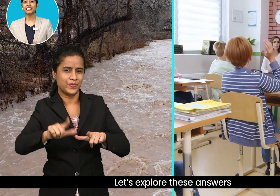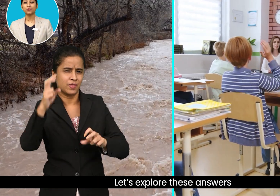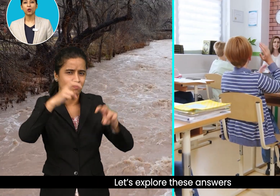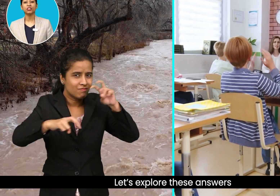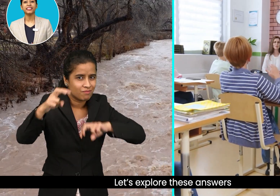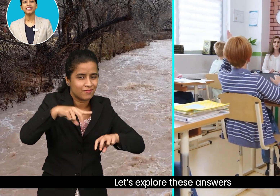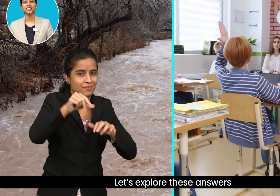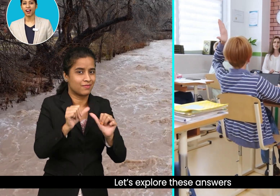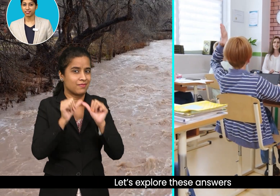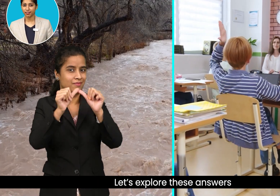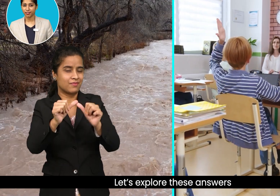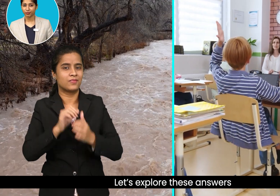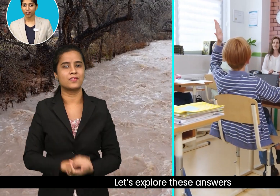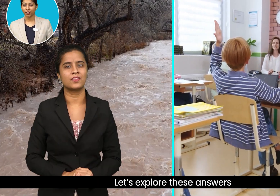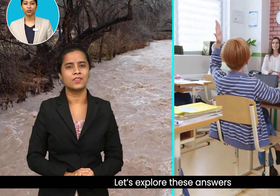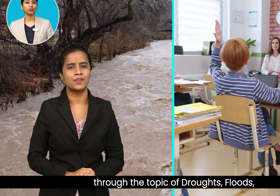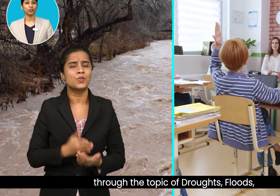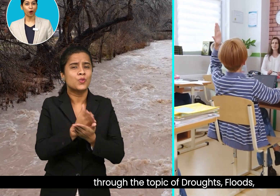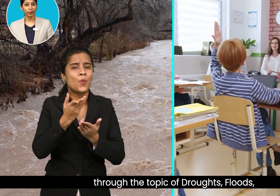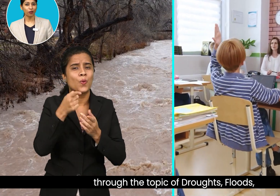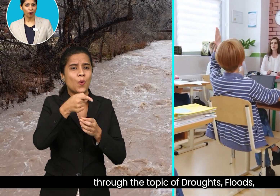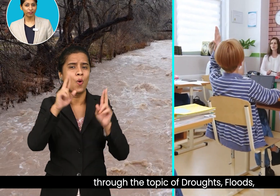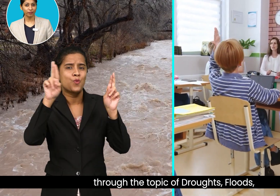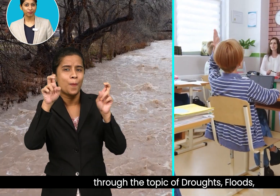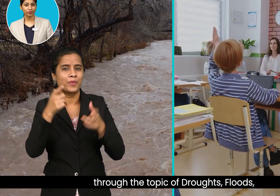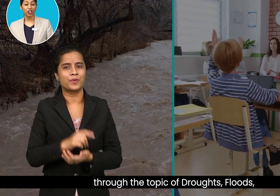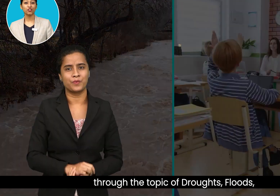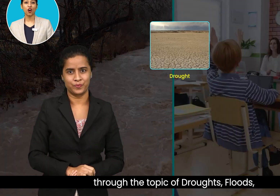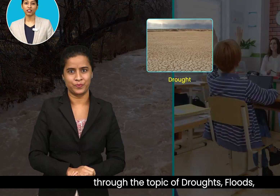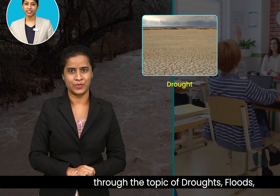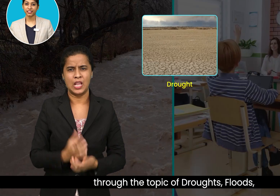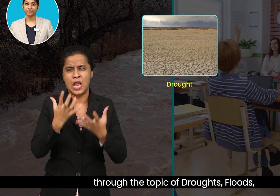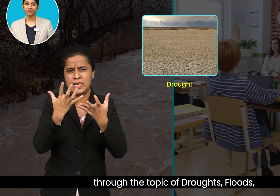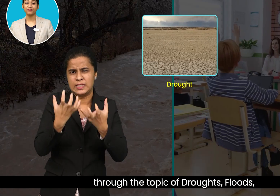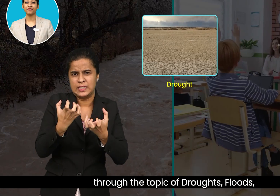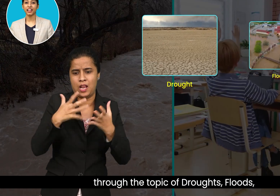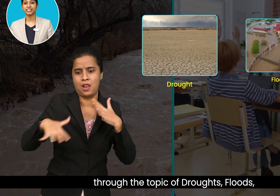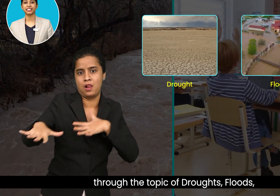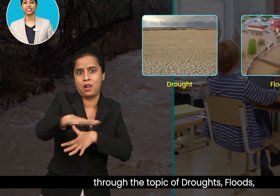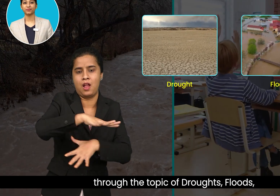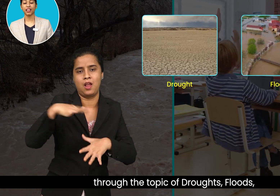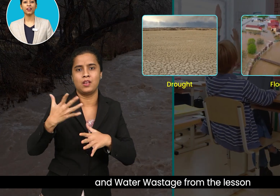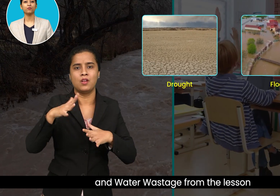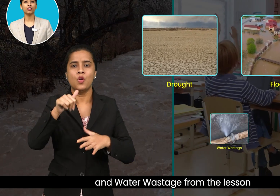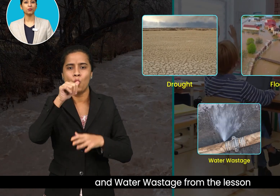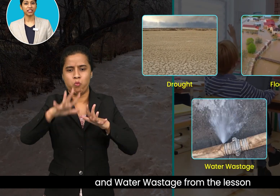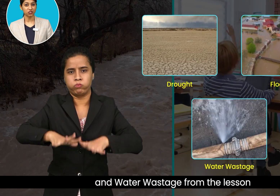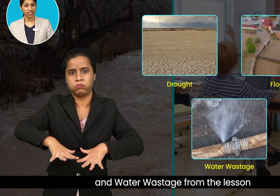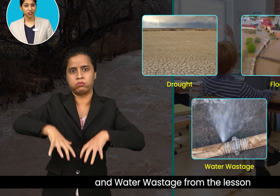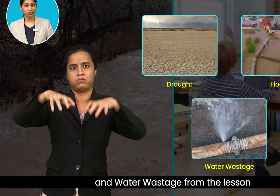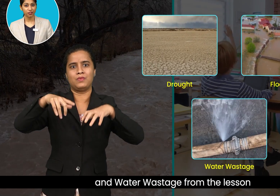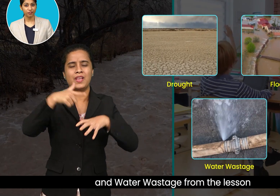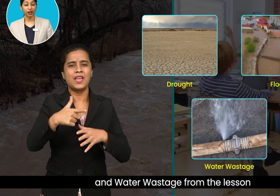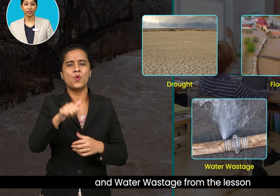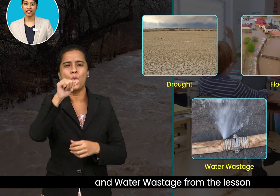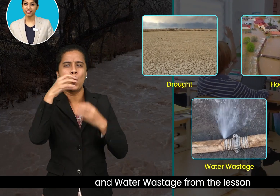Let's explore these answers through the topic of droughts, floods, and water